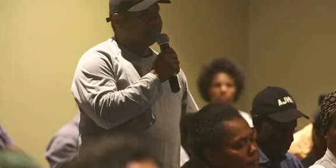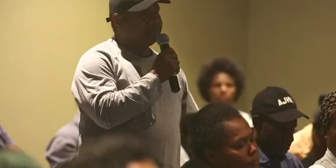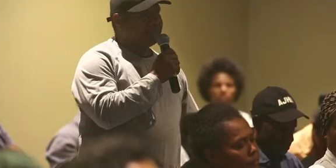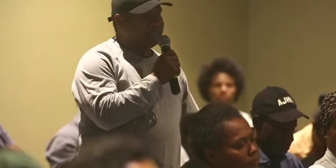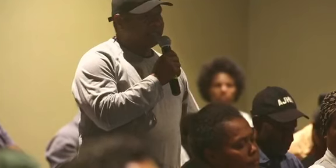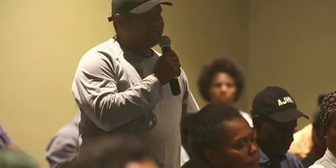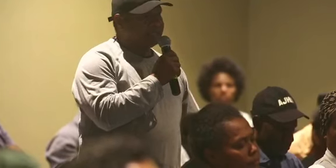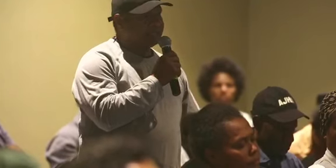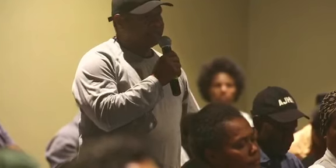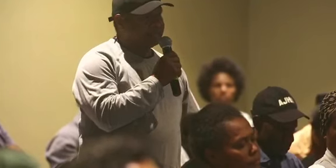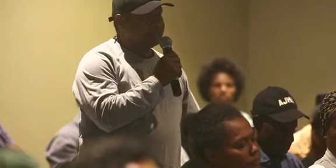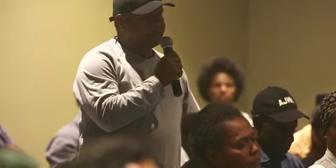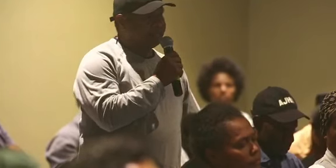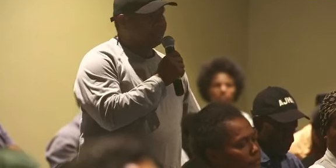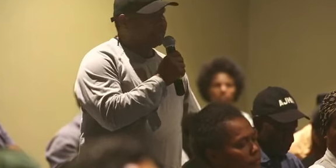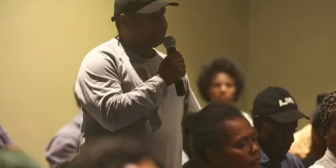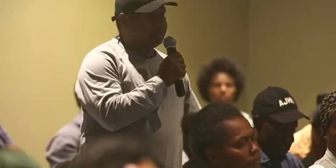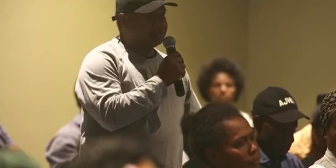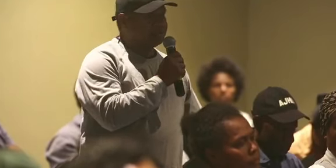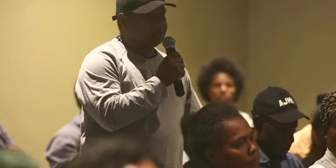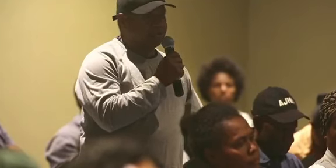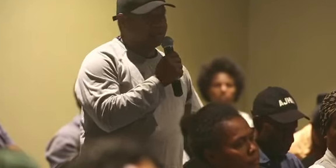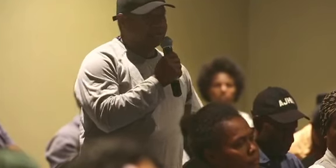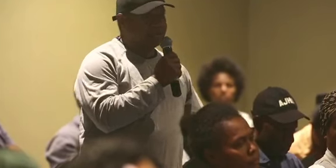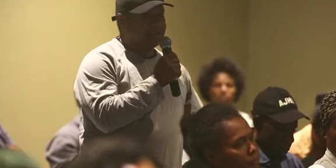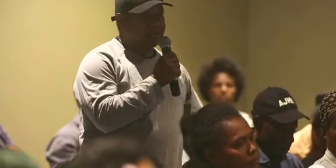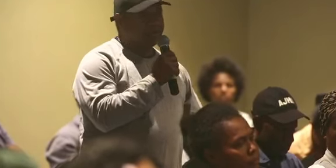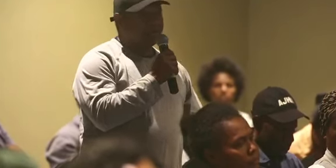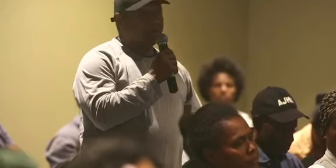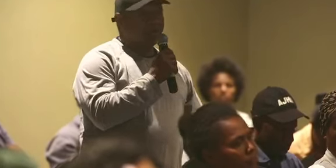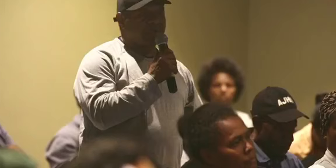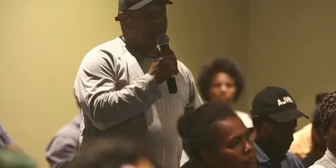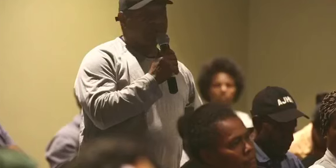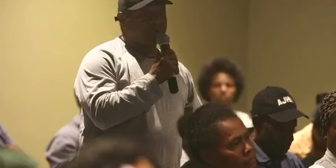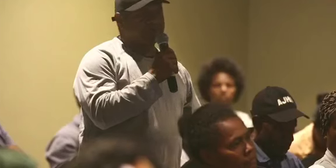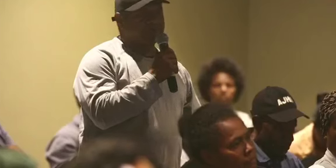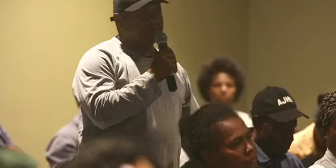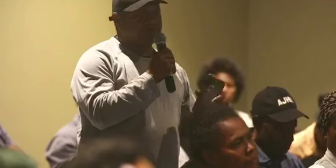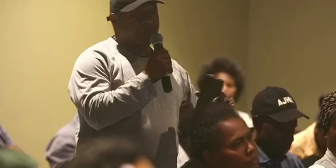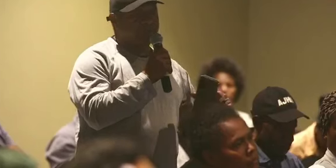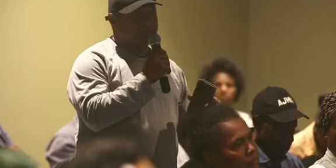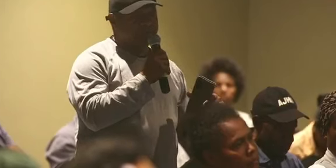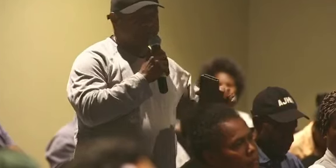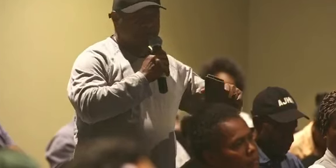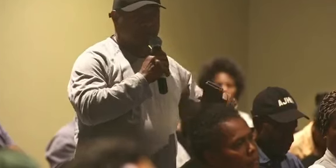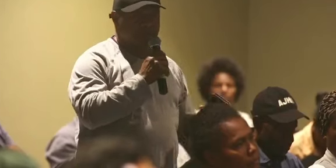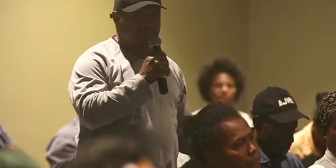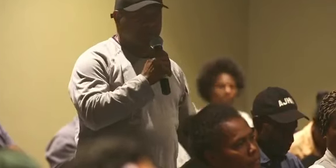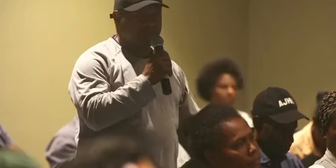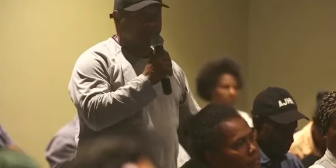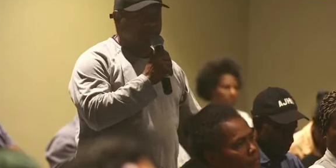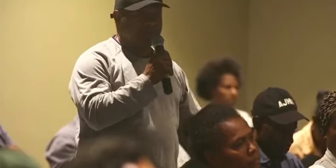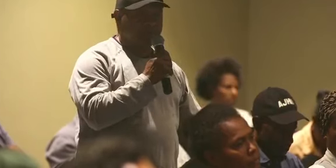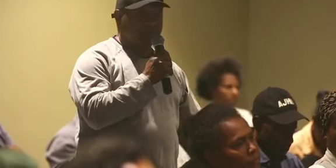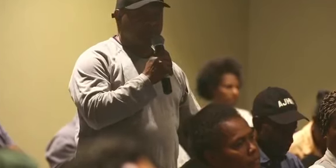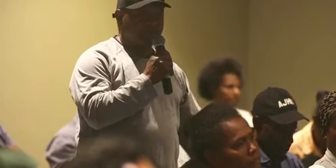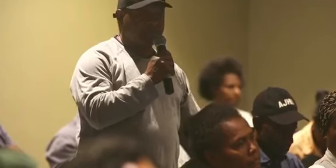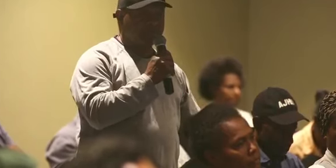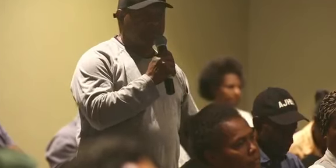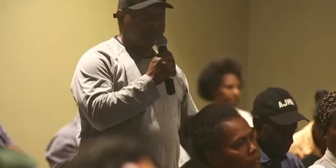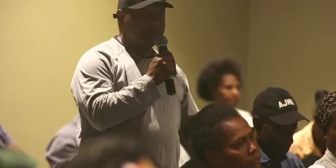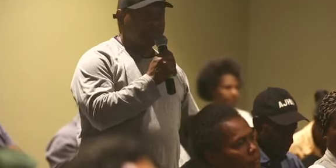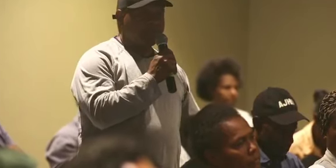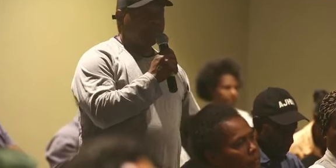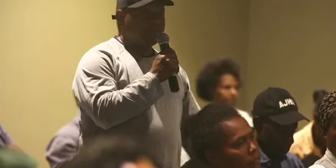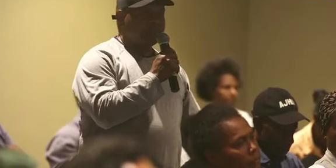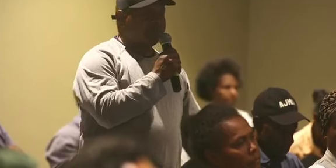you by looking was in return, yeah. Every month you talk, yeah. I think online, especially la papanigini, geographically, by you looking